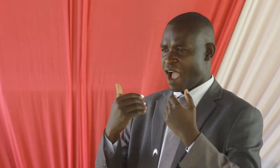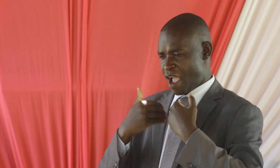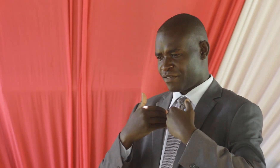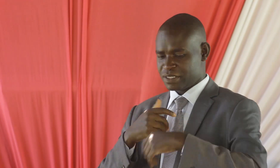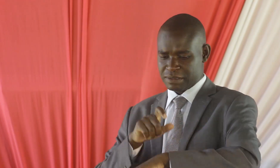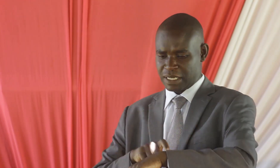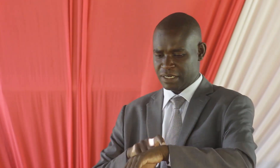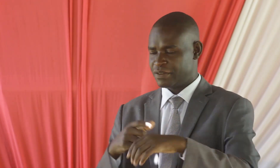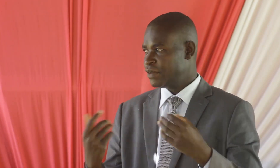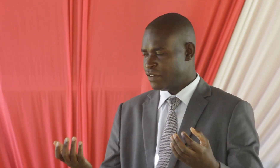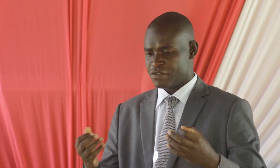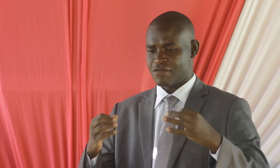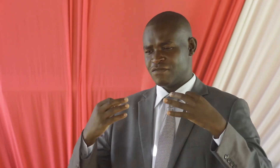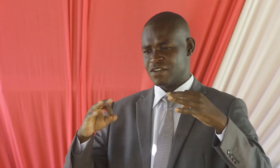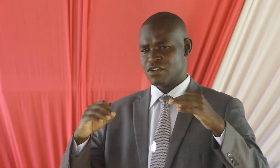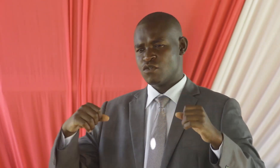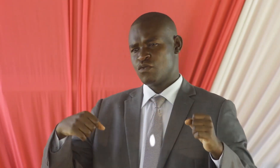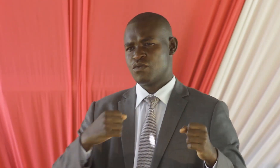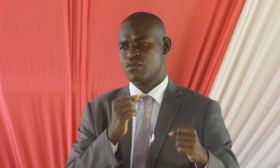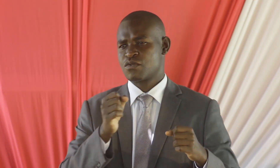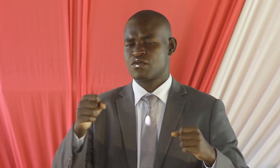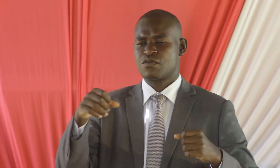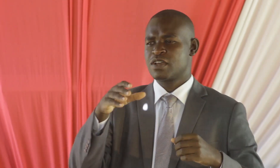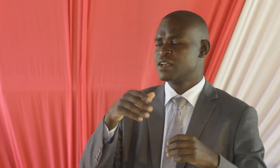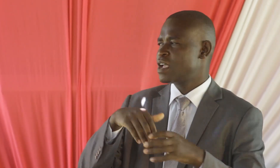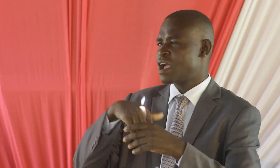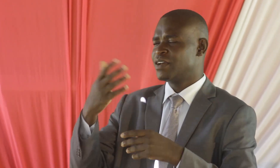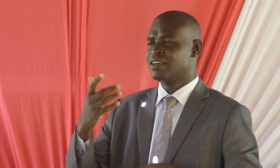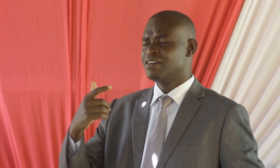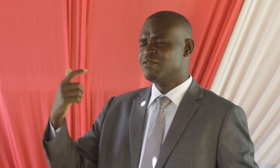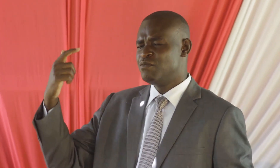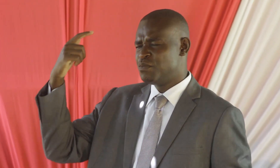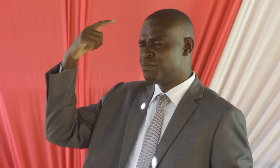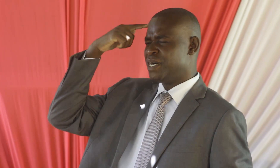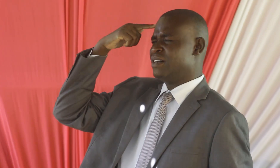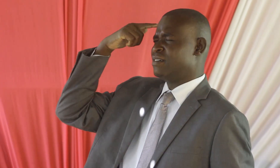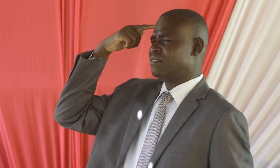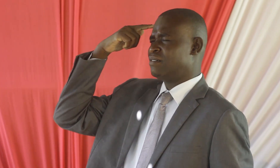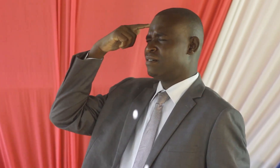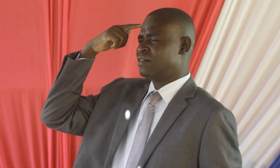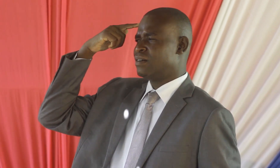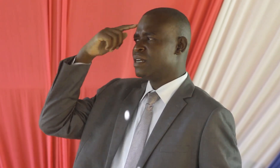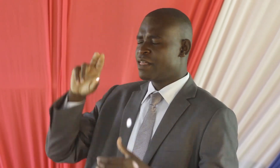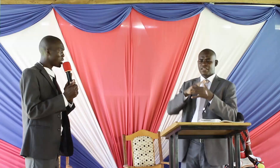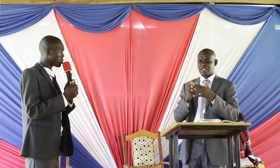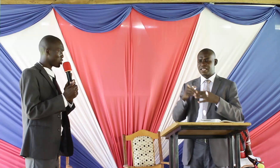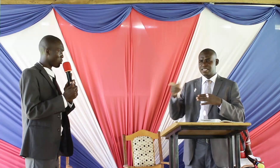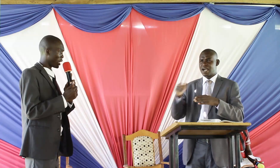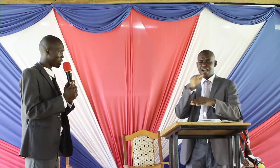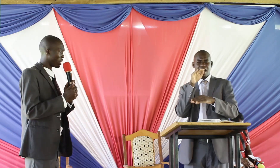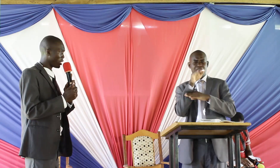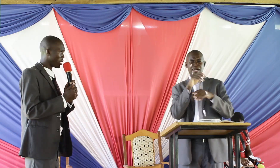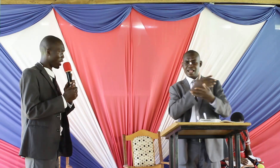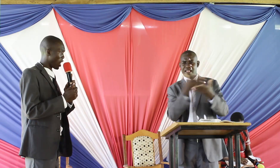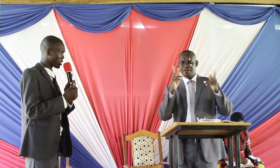house, he had got time and it was free time, he was roaming around, but it came into his